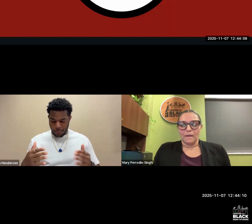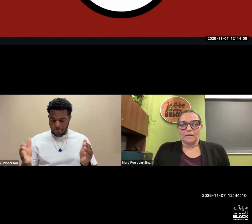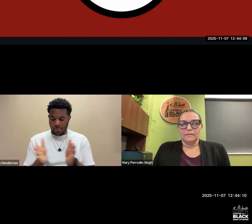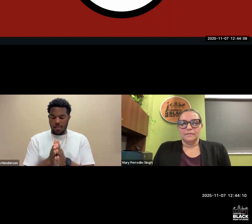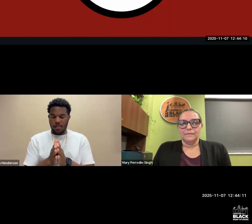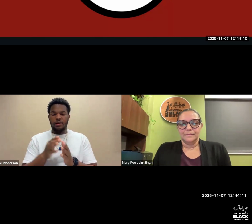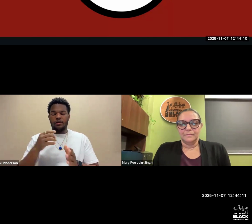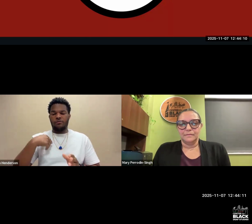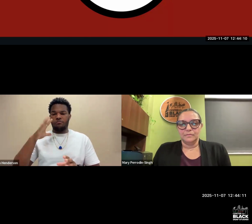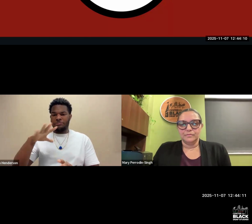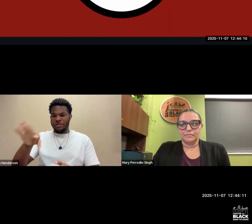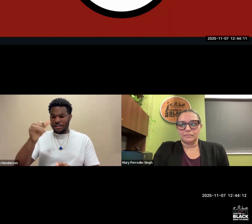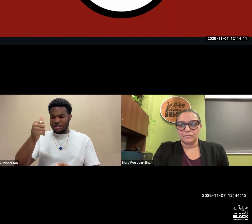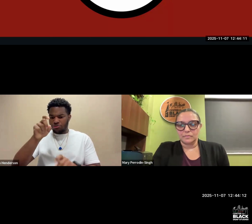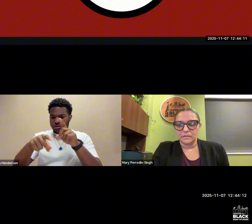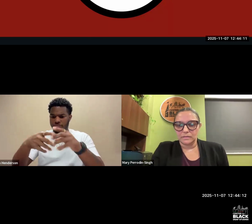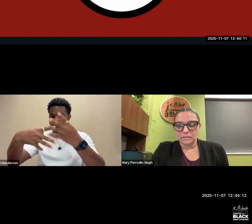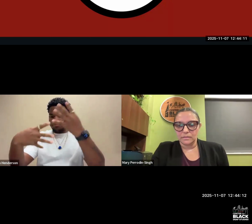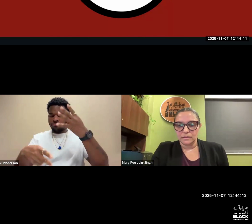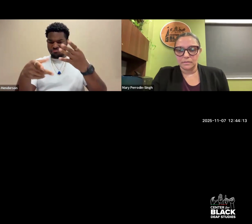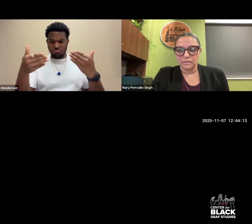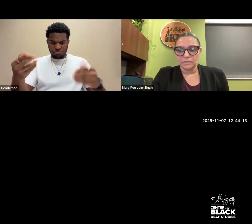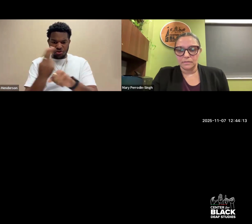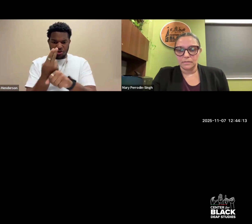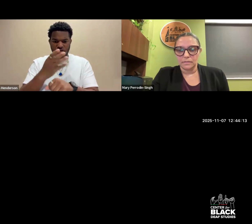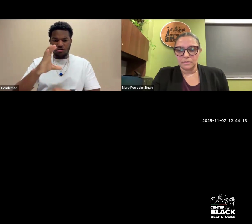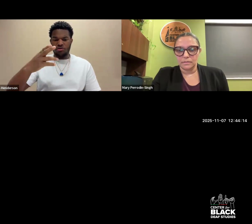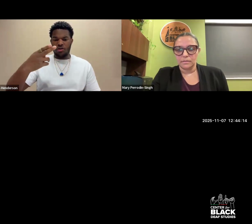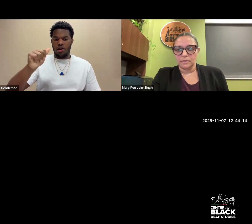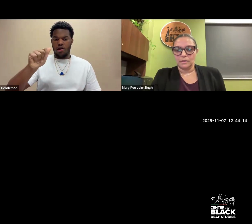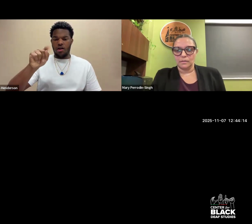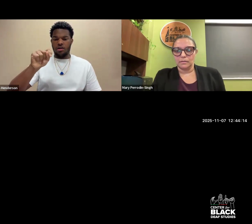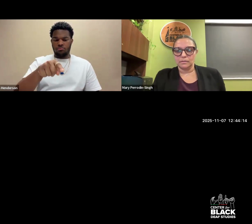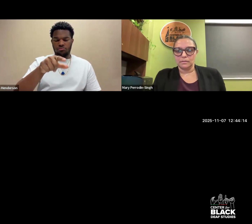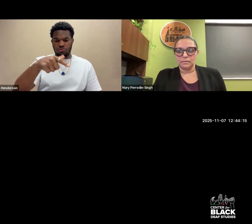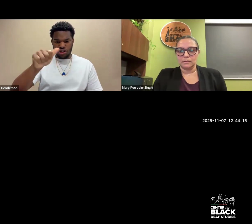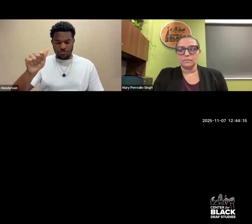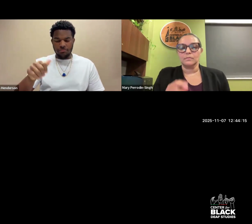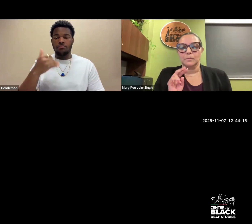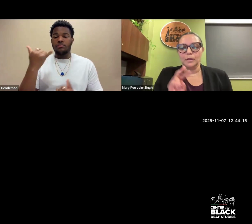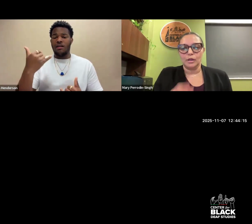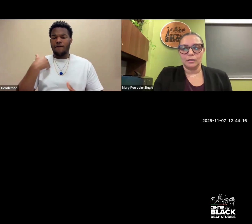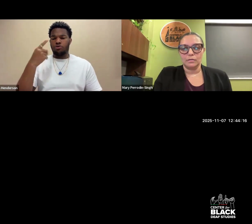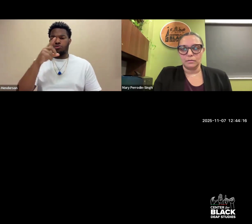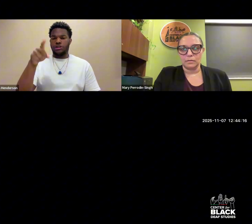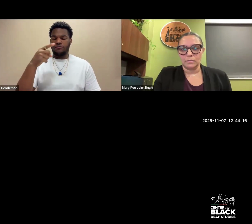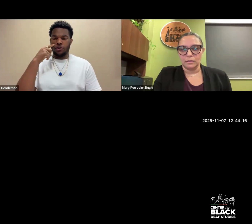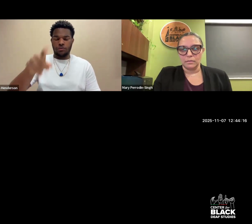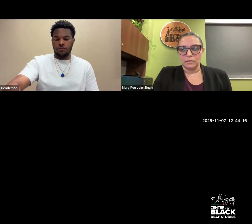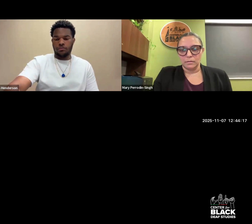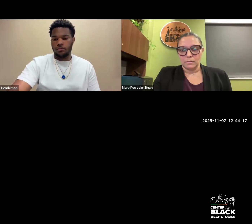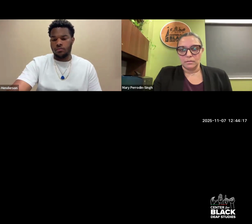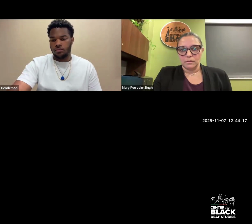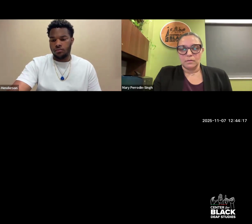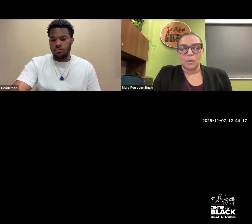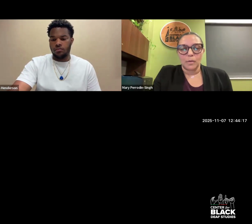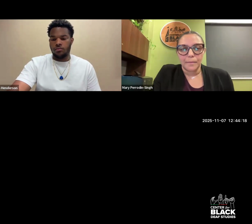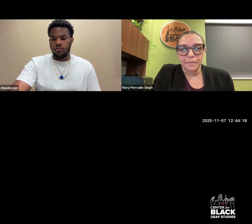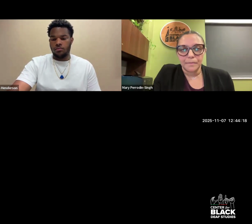We'll take the time now for some Q&A. I am going to look at the questions we have.